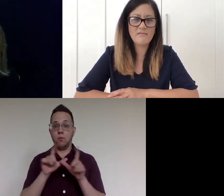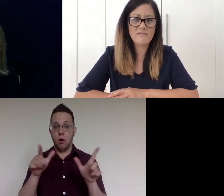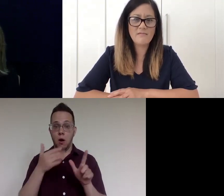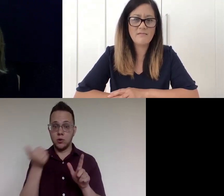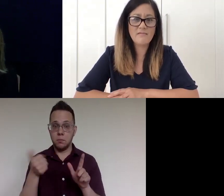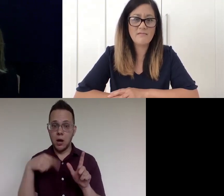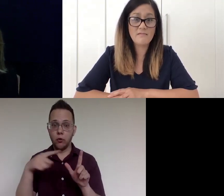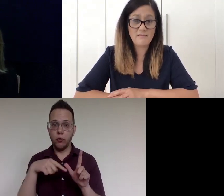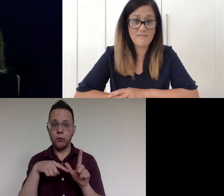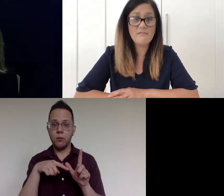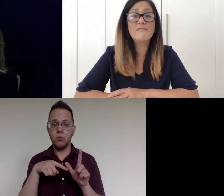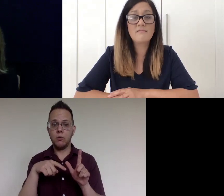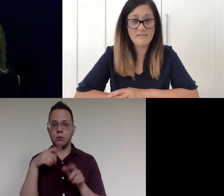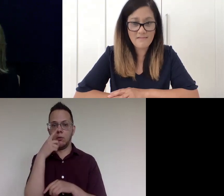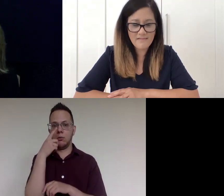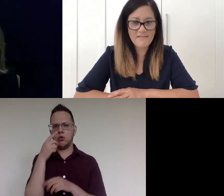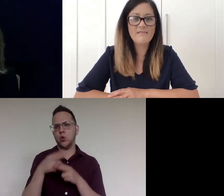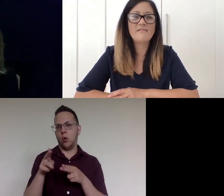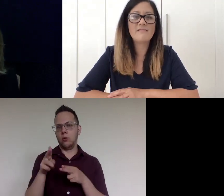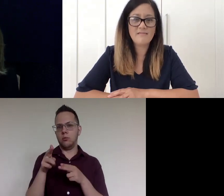short vlog,